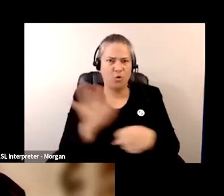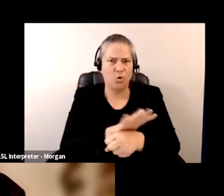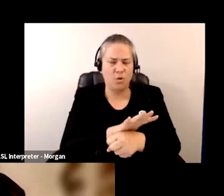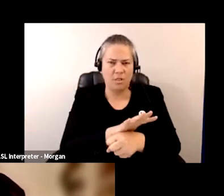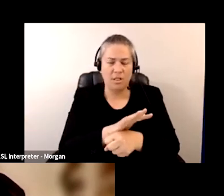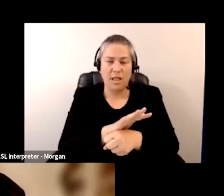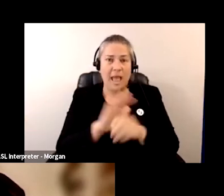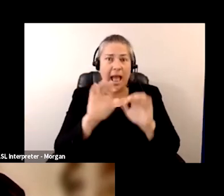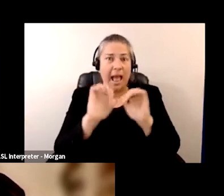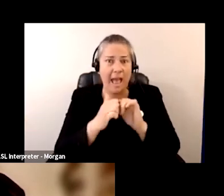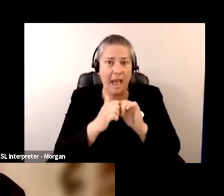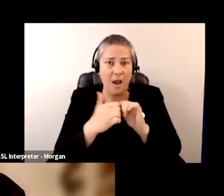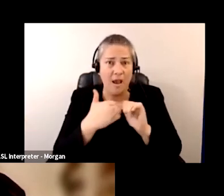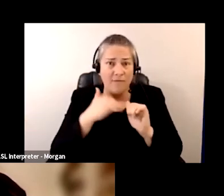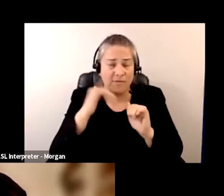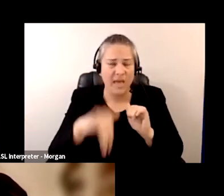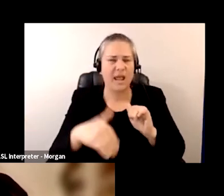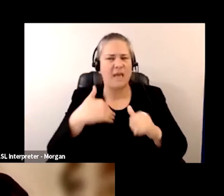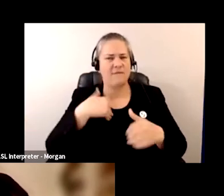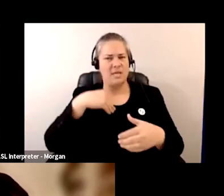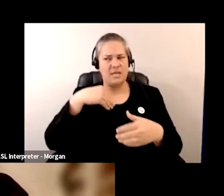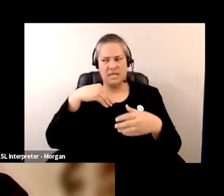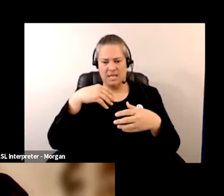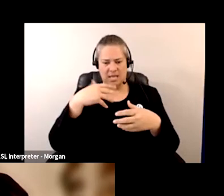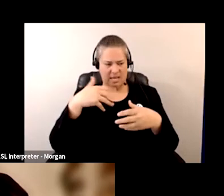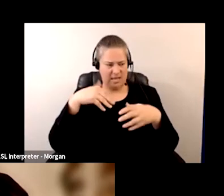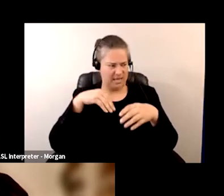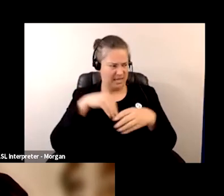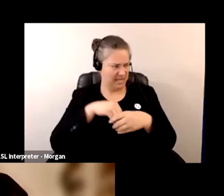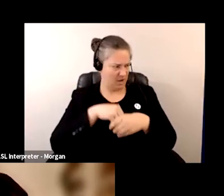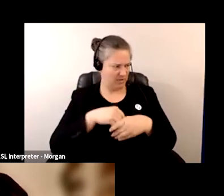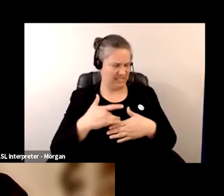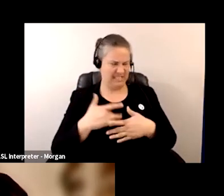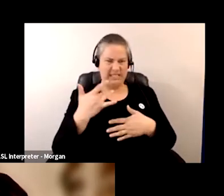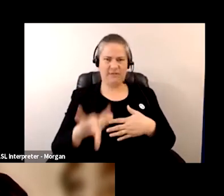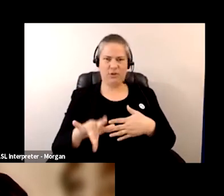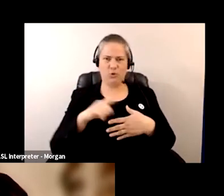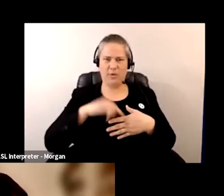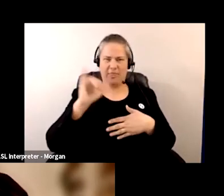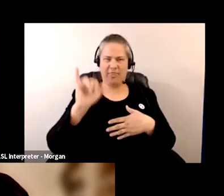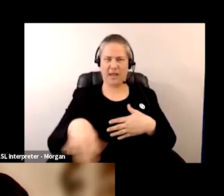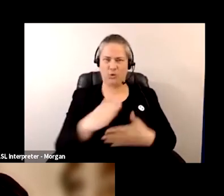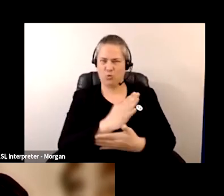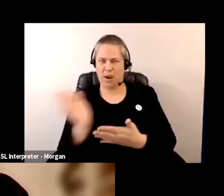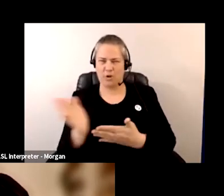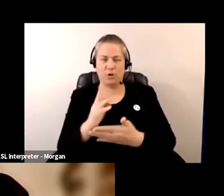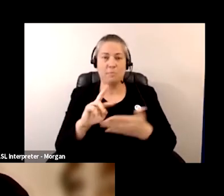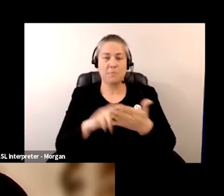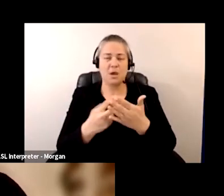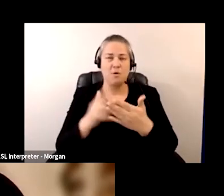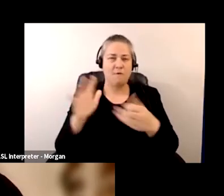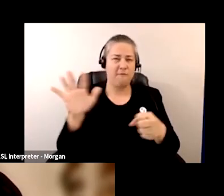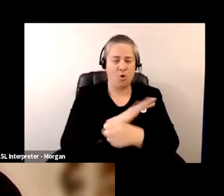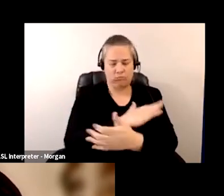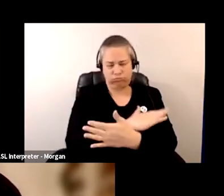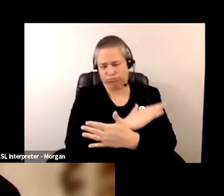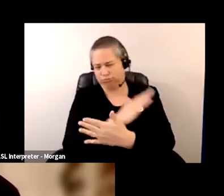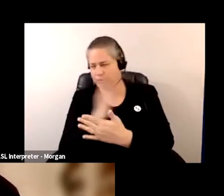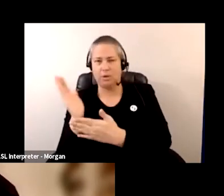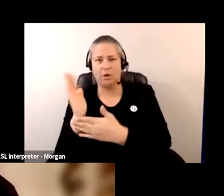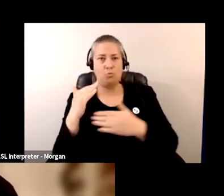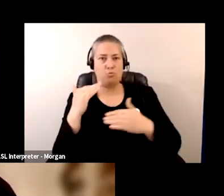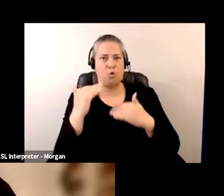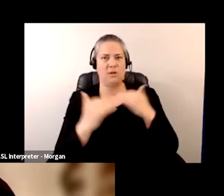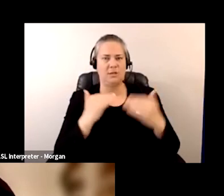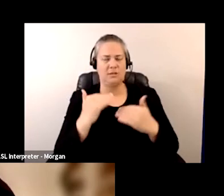have in-house sensitivity to that range. So that means every element of the process,